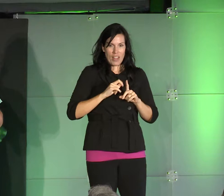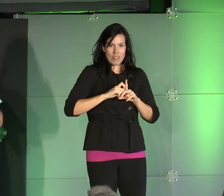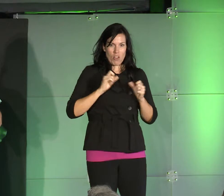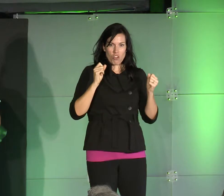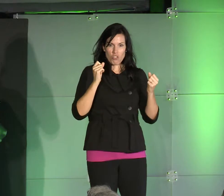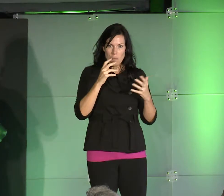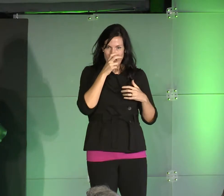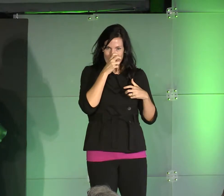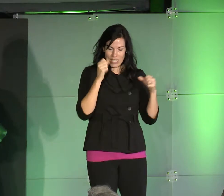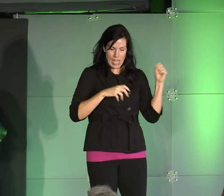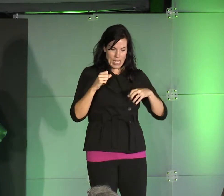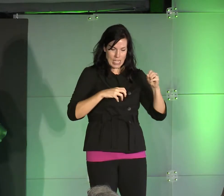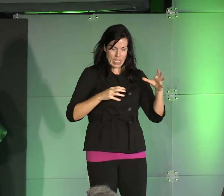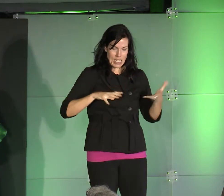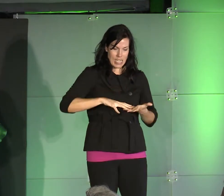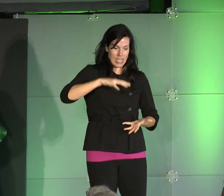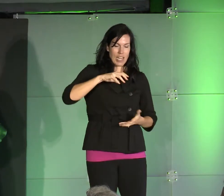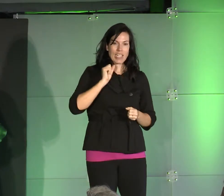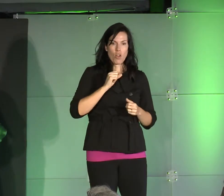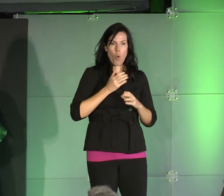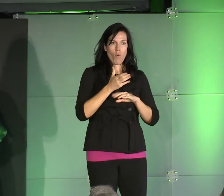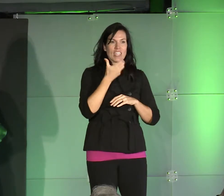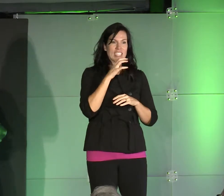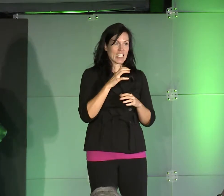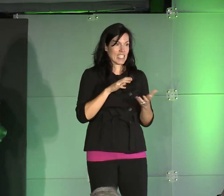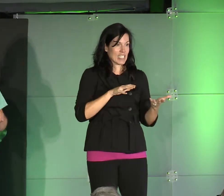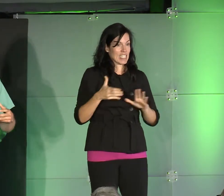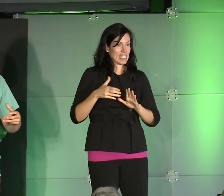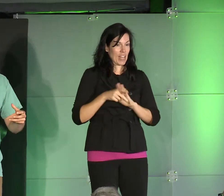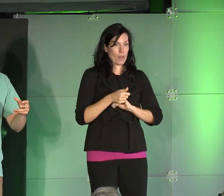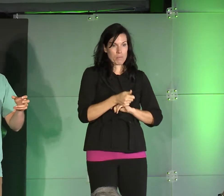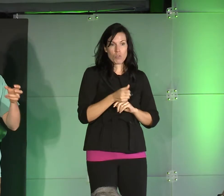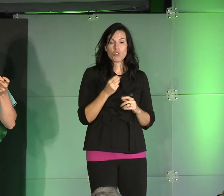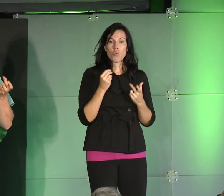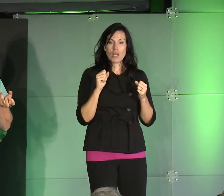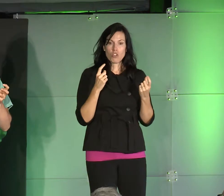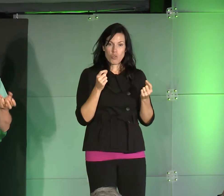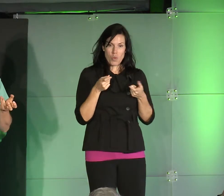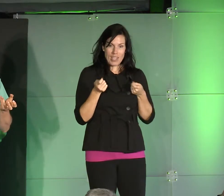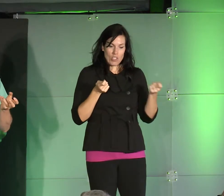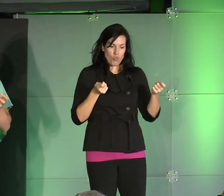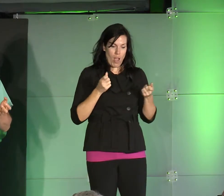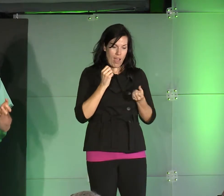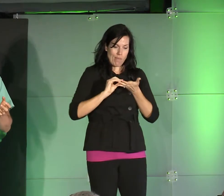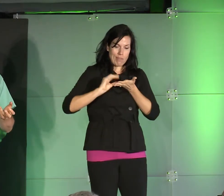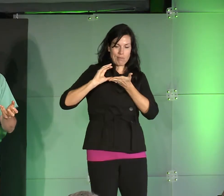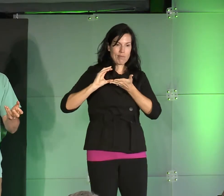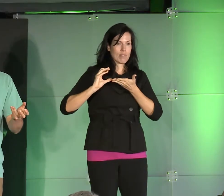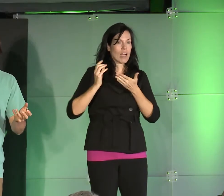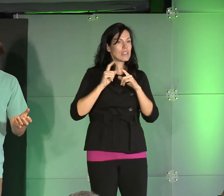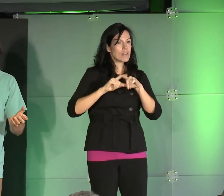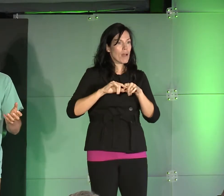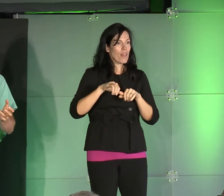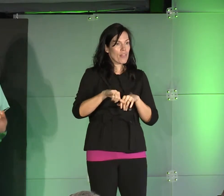many insects within a container, they'll actually overheat and kill themselves. So what you're able to do is control the density uniquely depending on the